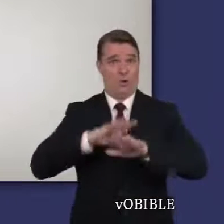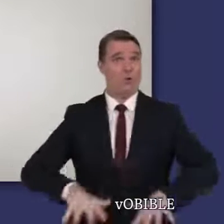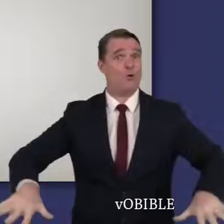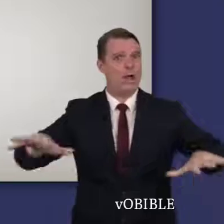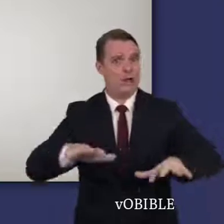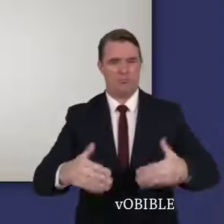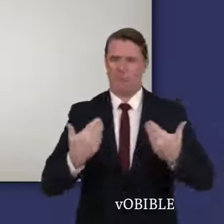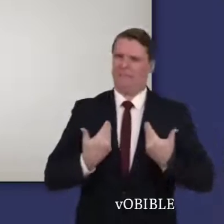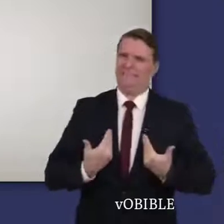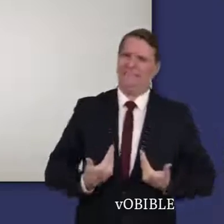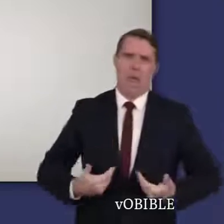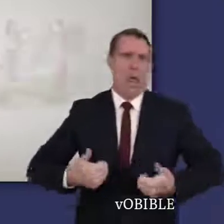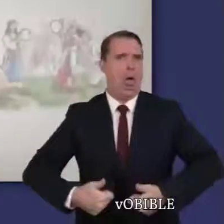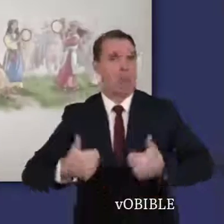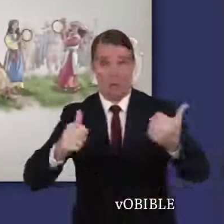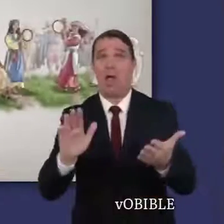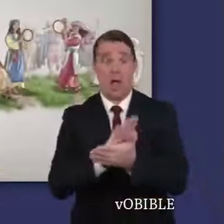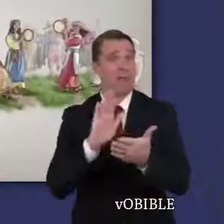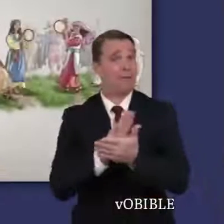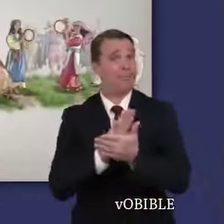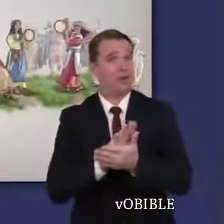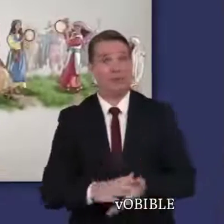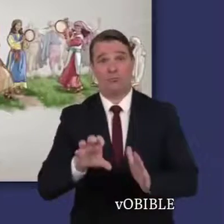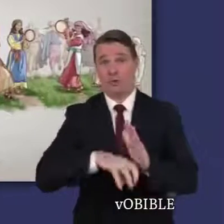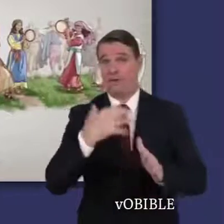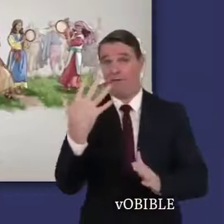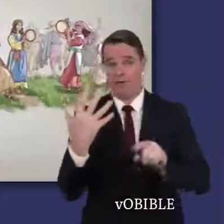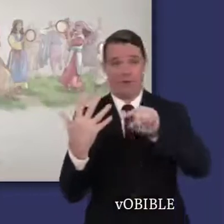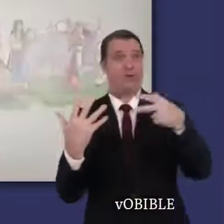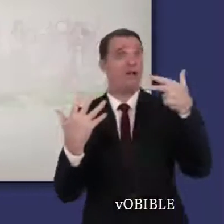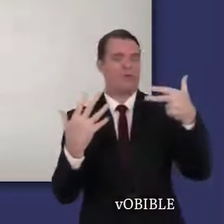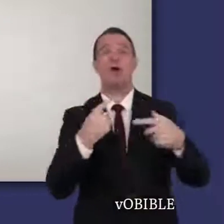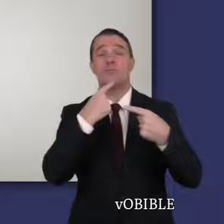In chapter 4, God's people prosper under Solomon's rule.